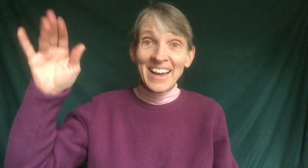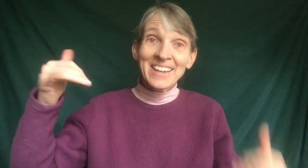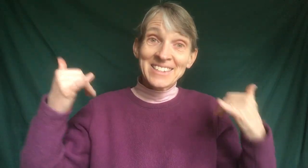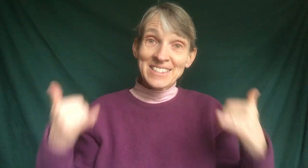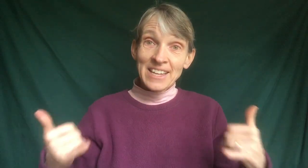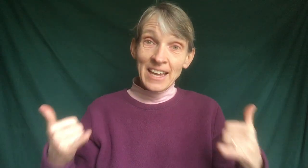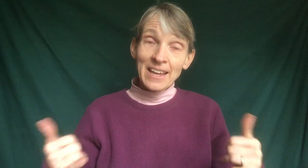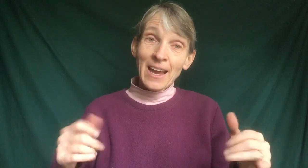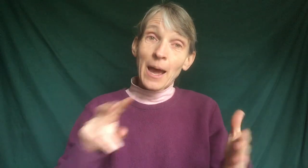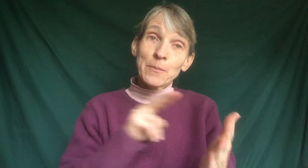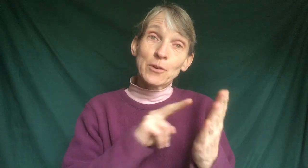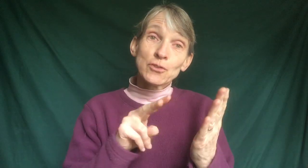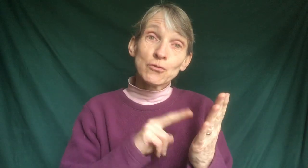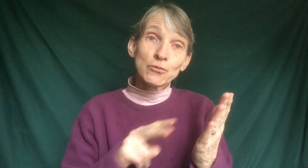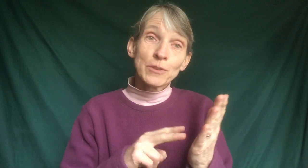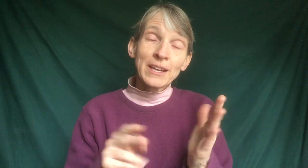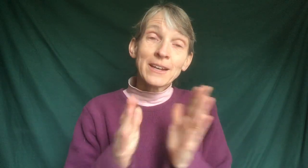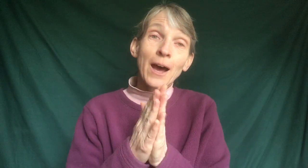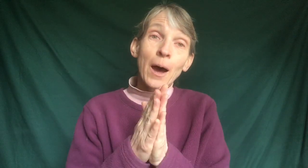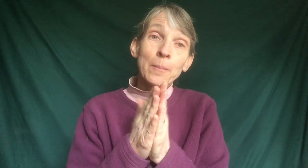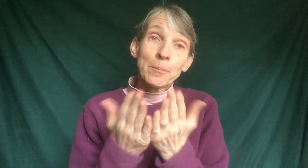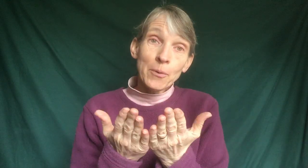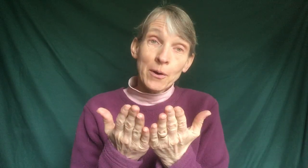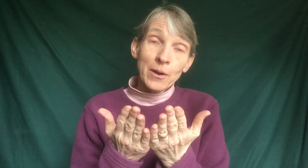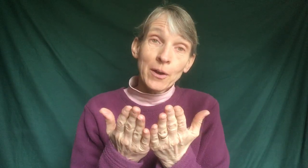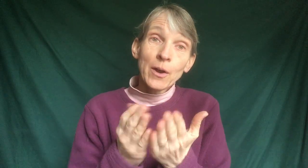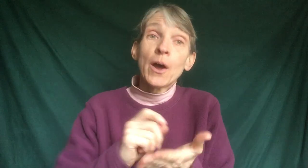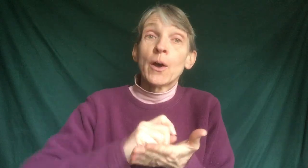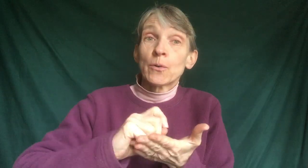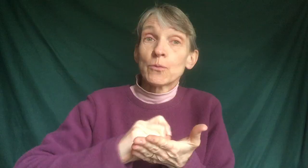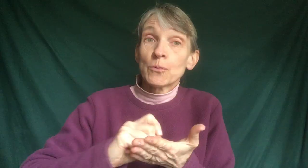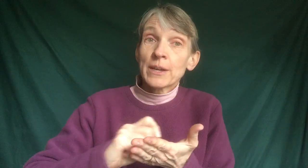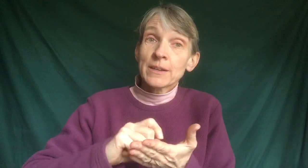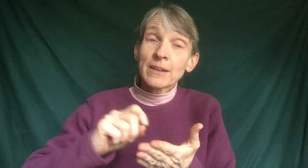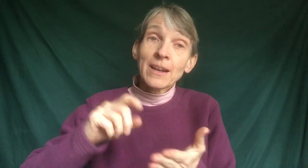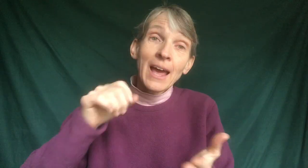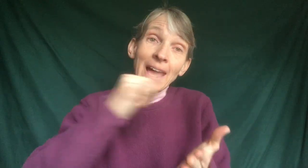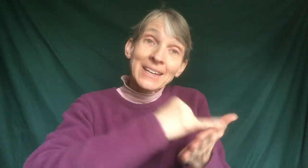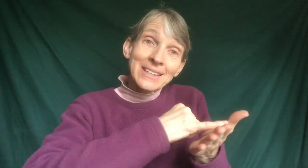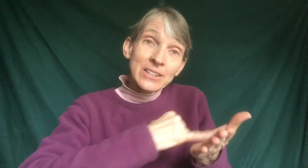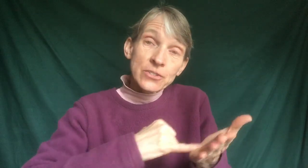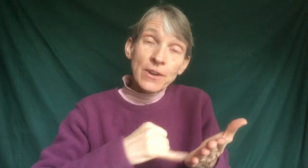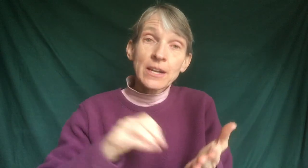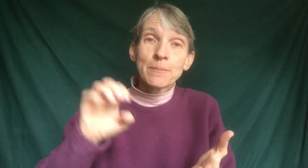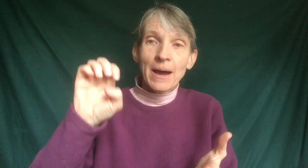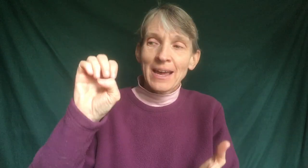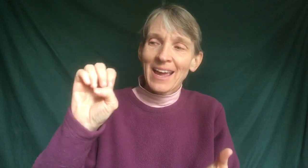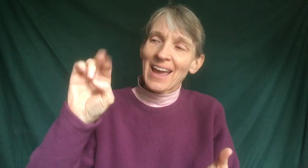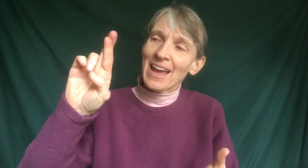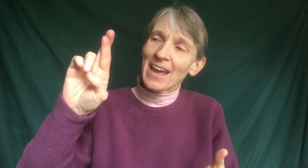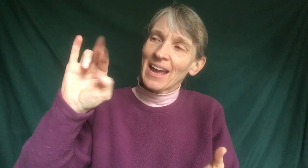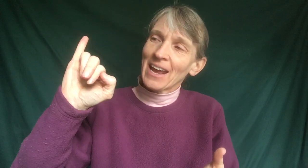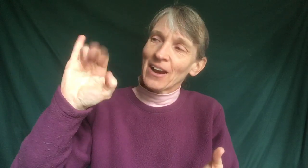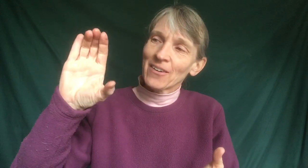Hi, today I'm going to read a book written and illustrated by